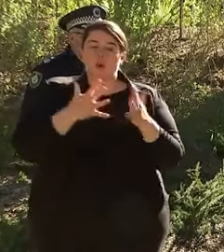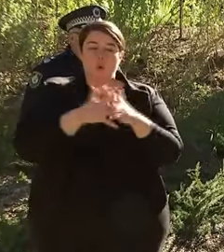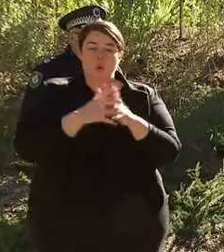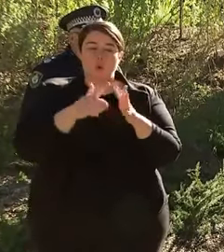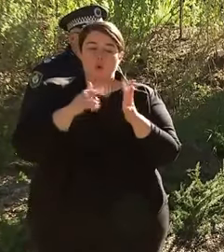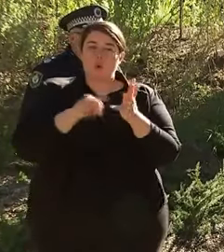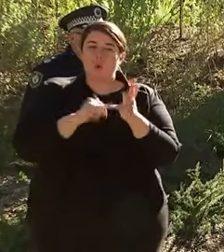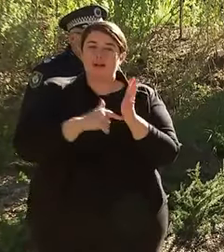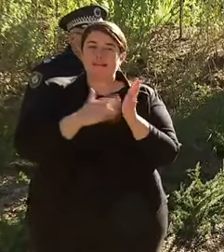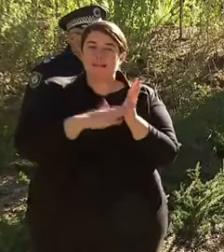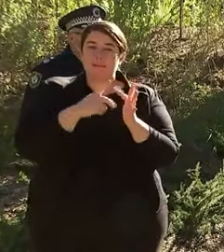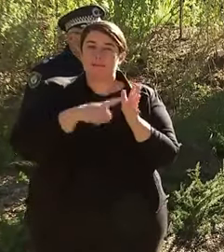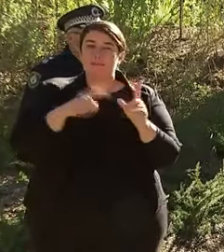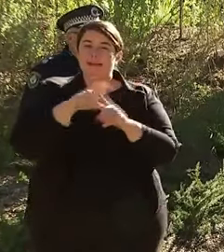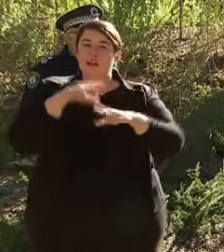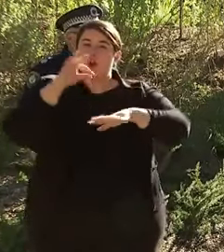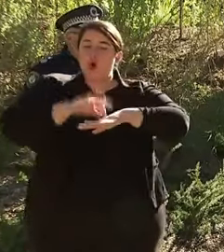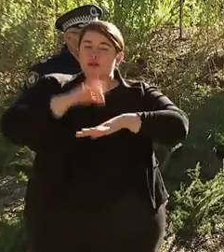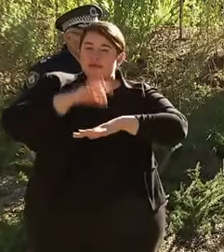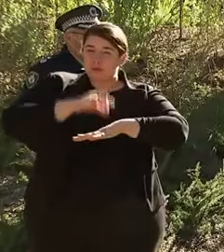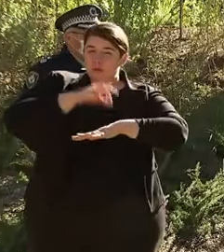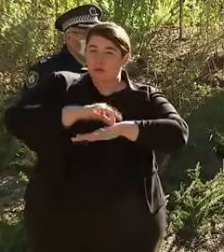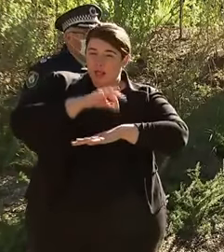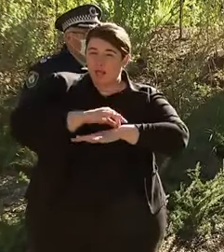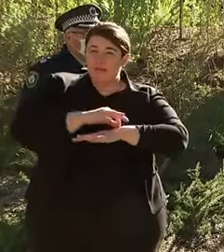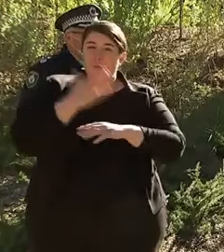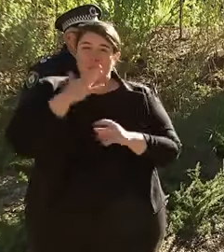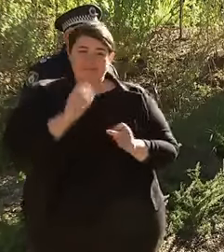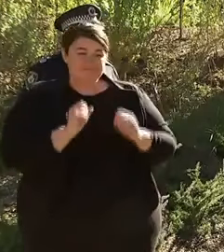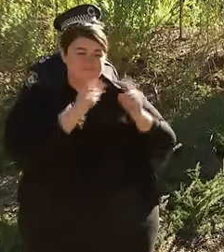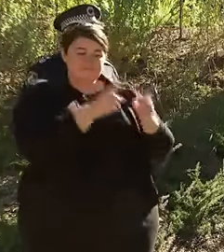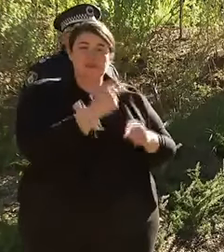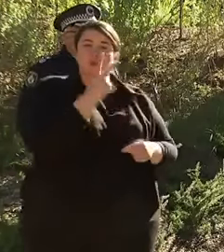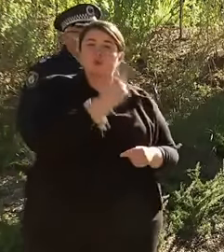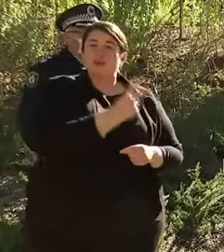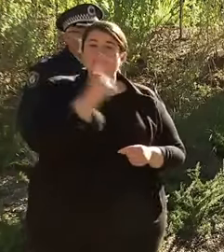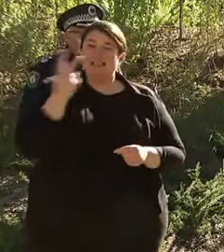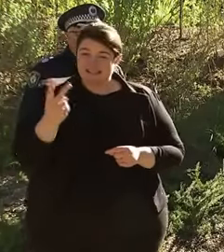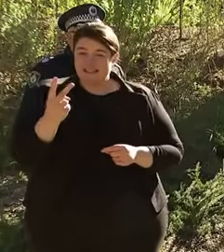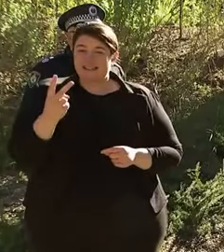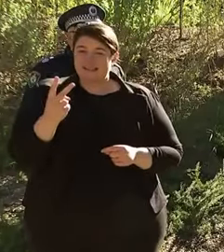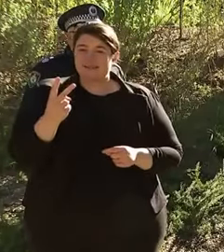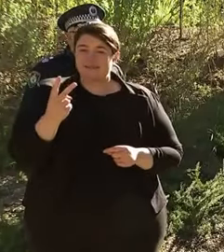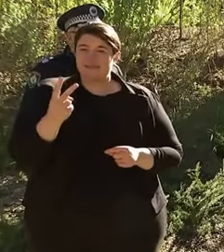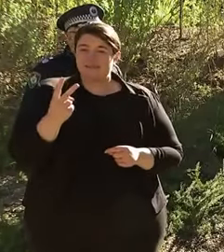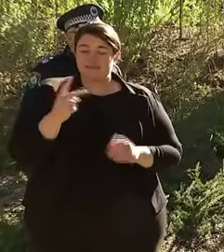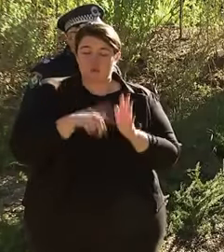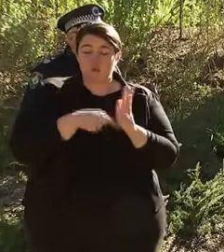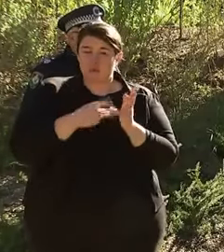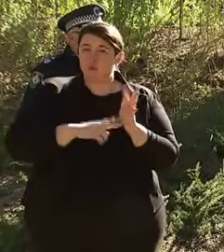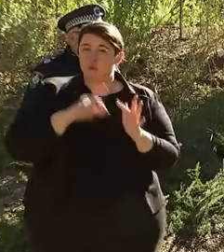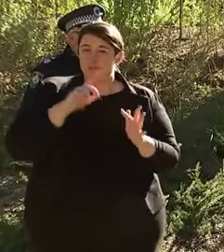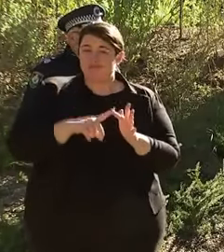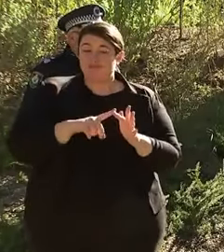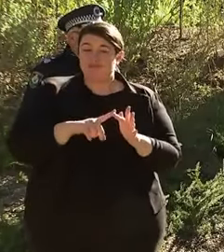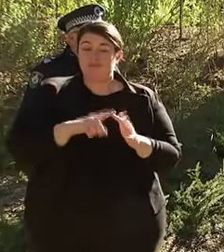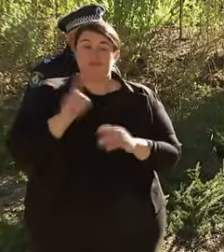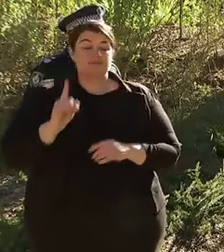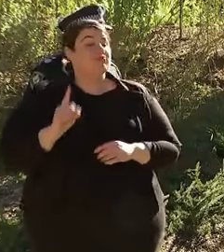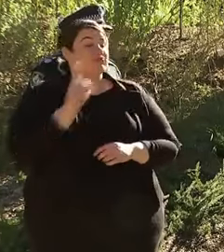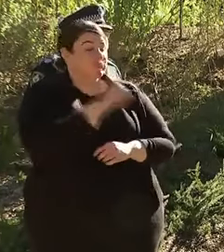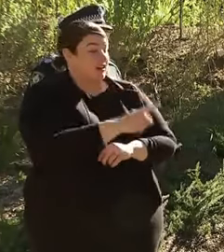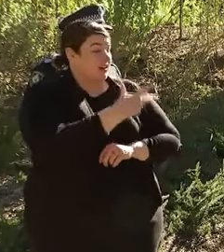Hospital. The day that they attended was the 22nd. At that time, they were unaware that they